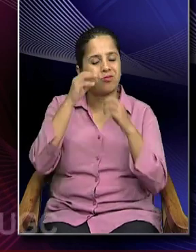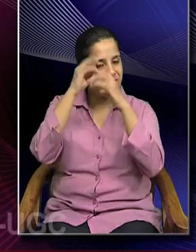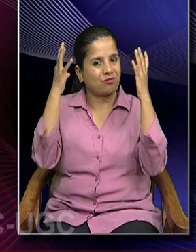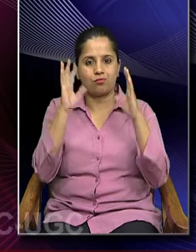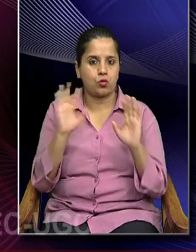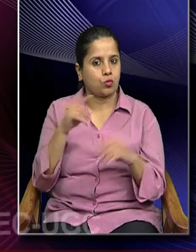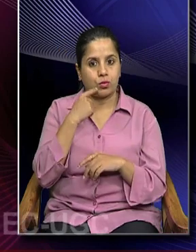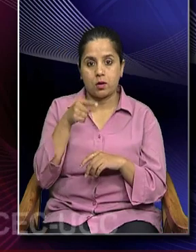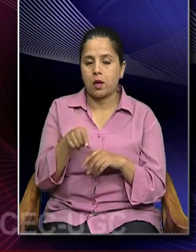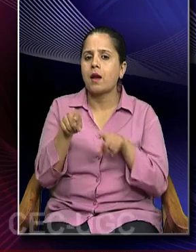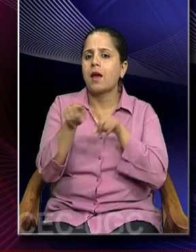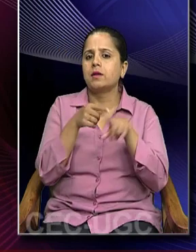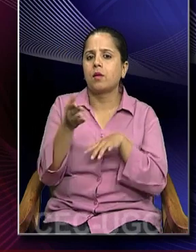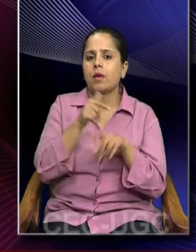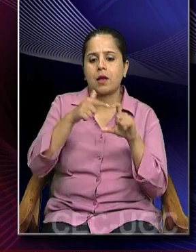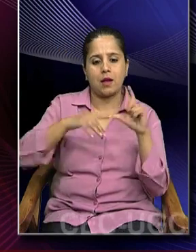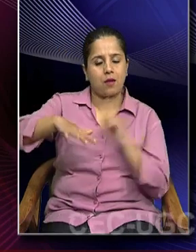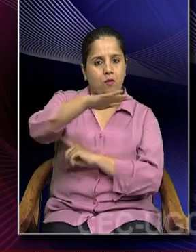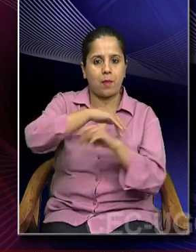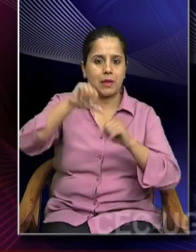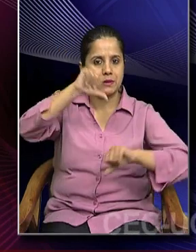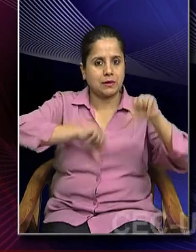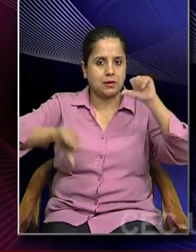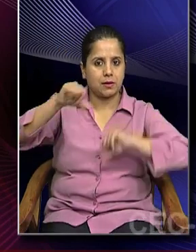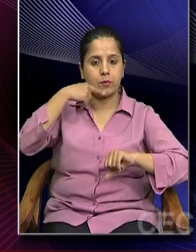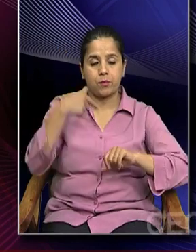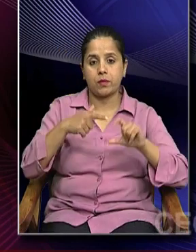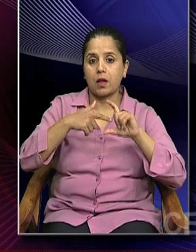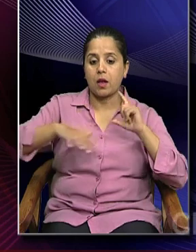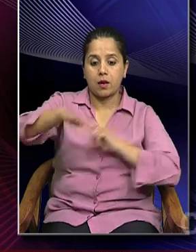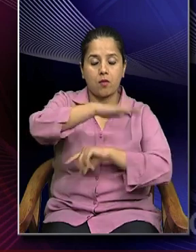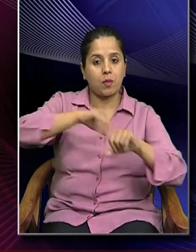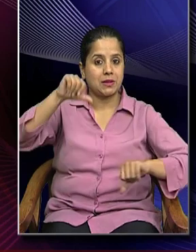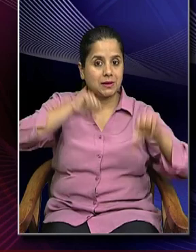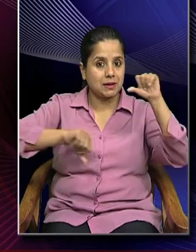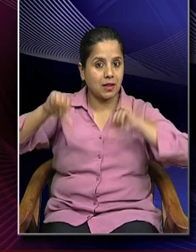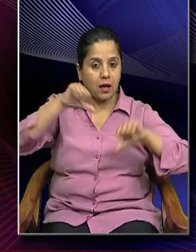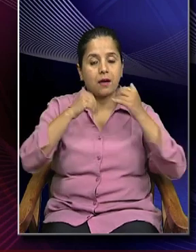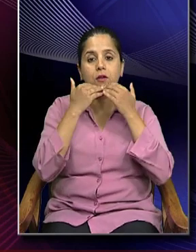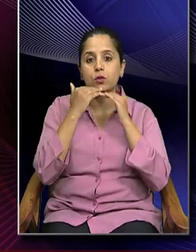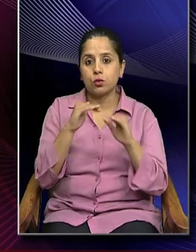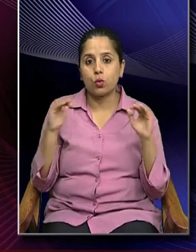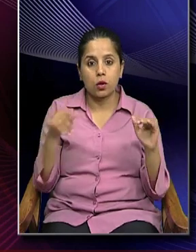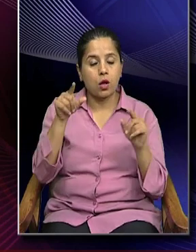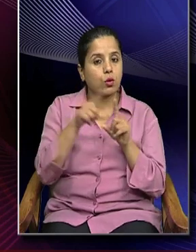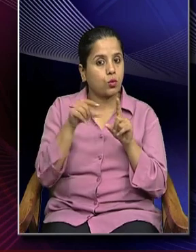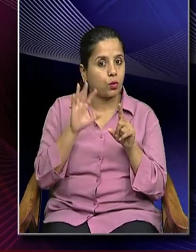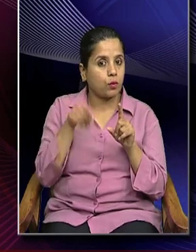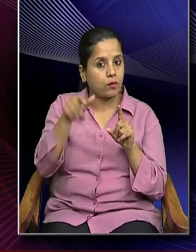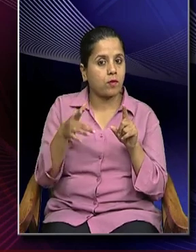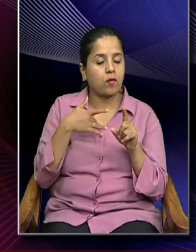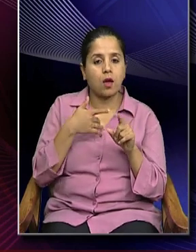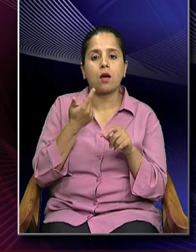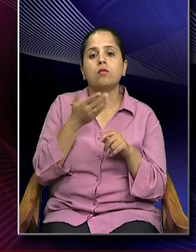an example from the environmental science. In the environmental science, the students conduct a field